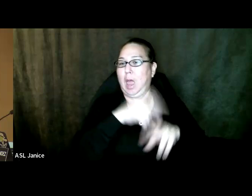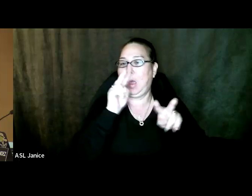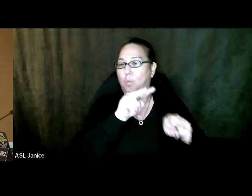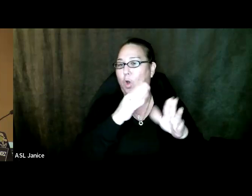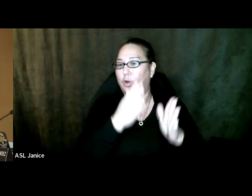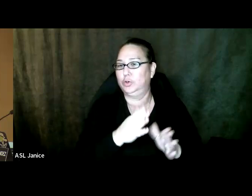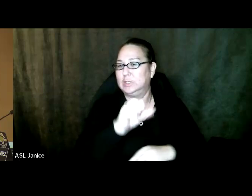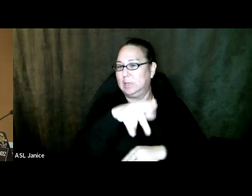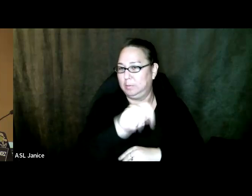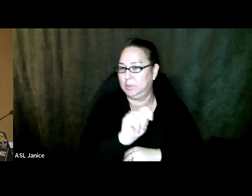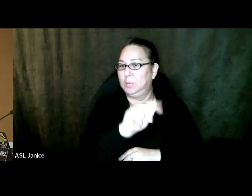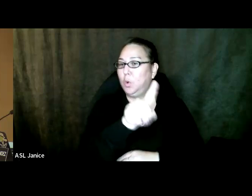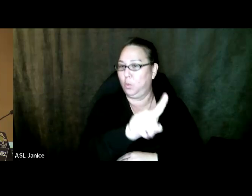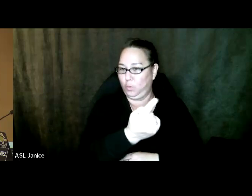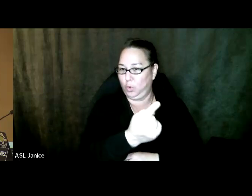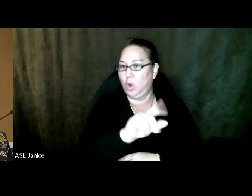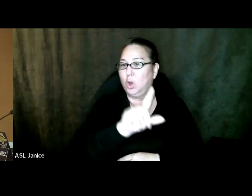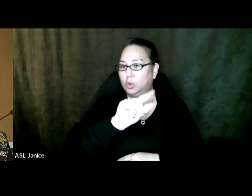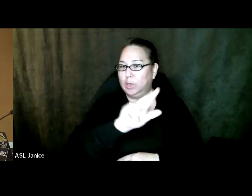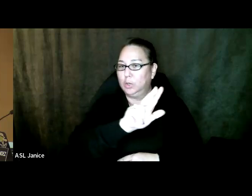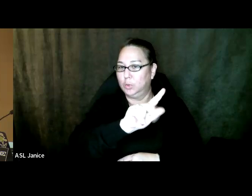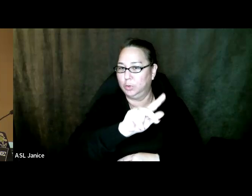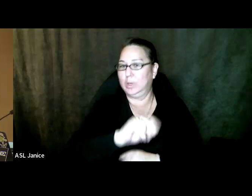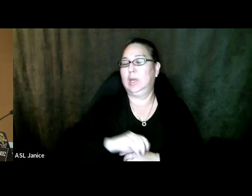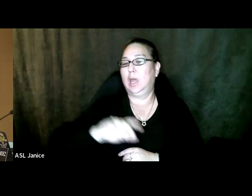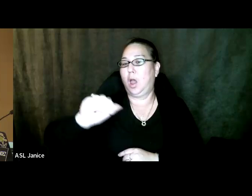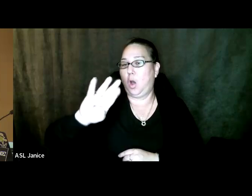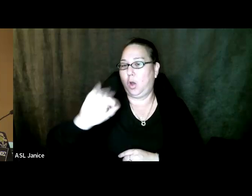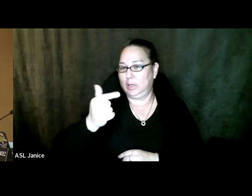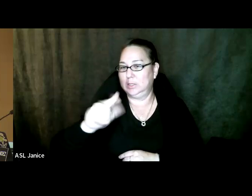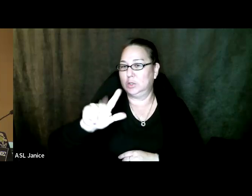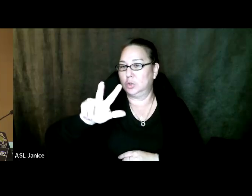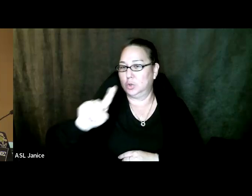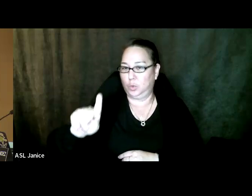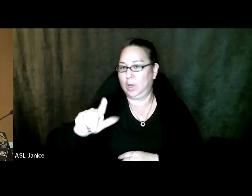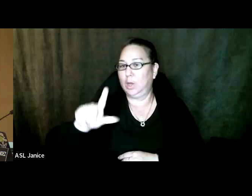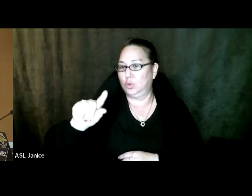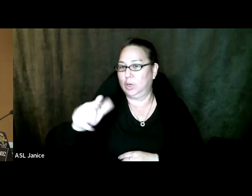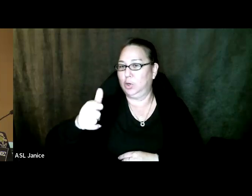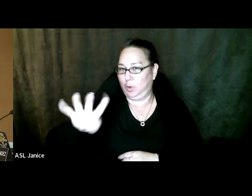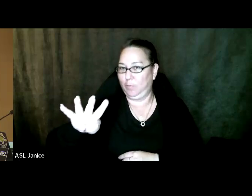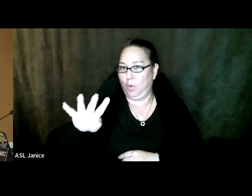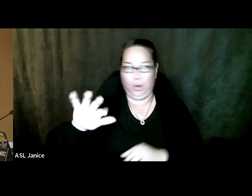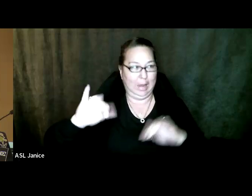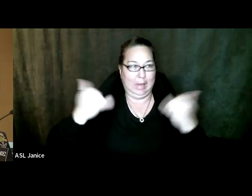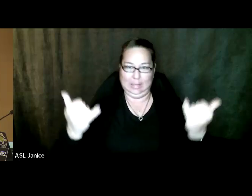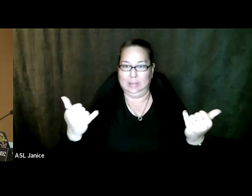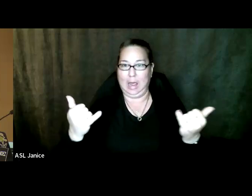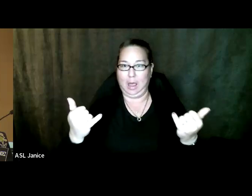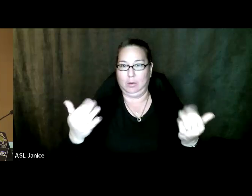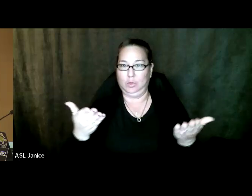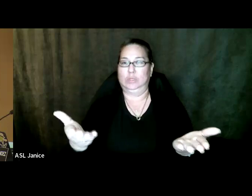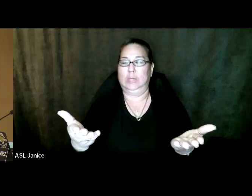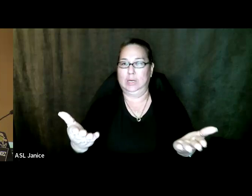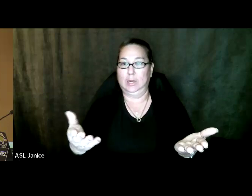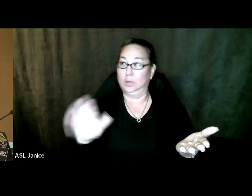1, 2023 through August 31, 2024, as presented. Is there a motion? So